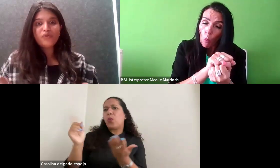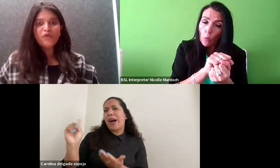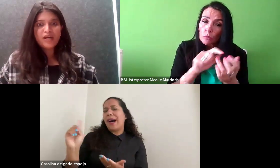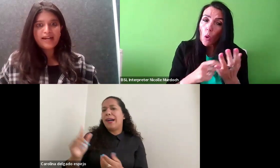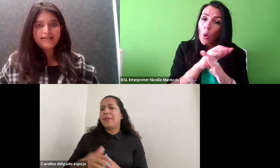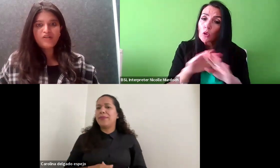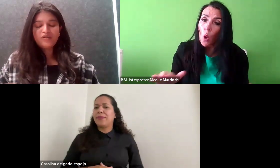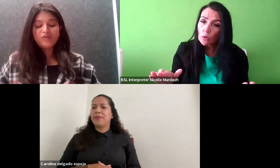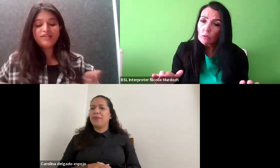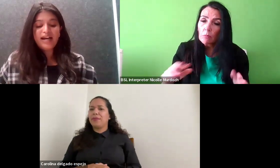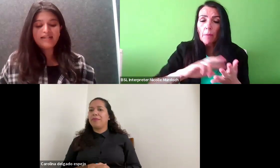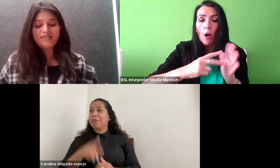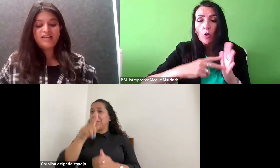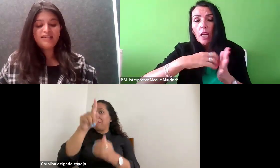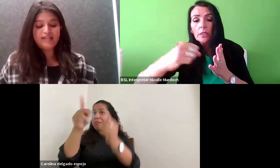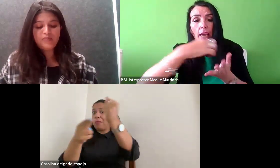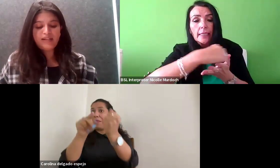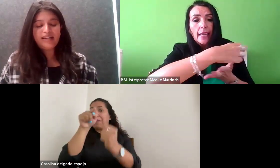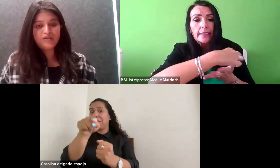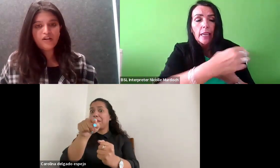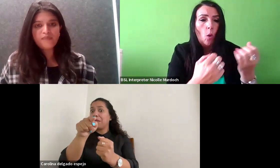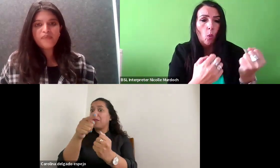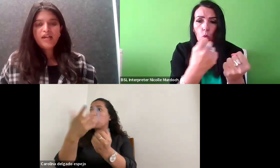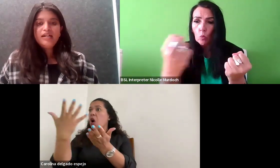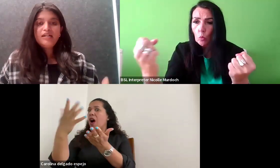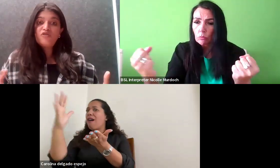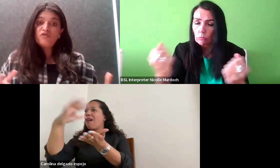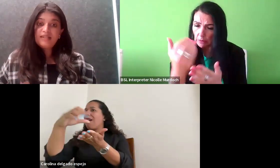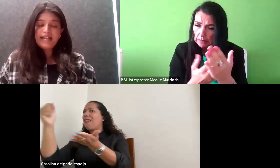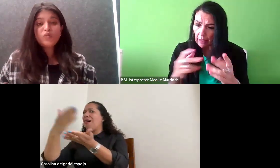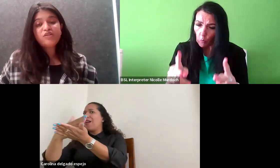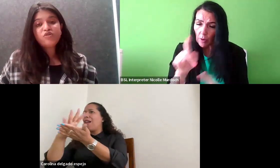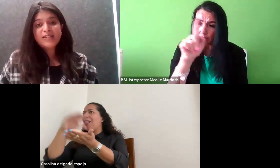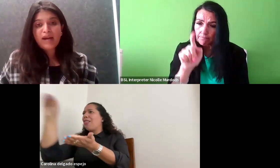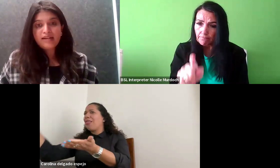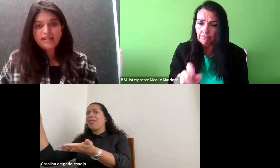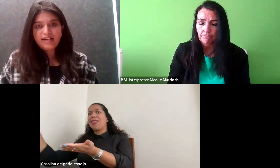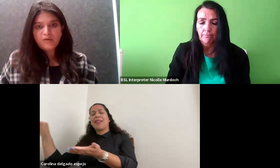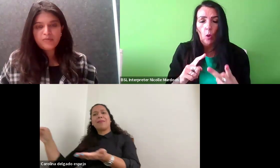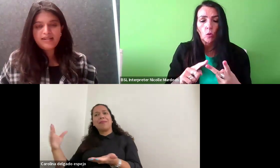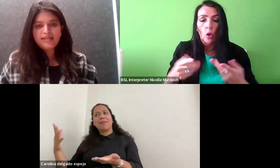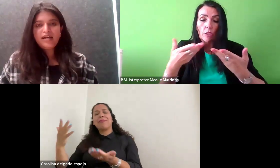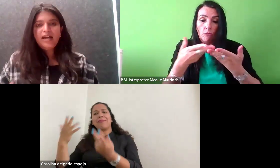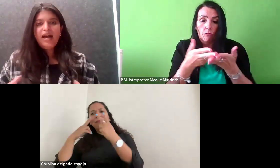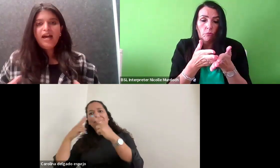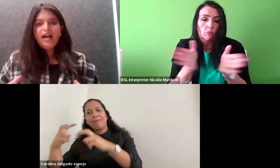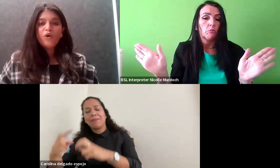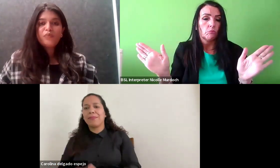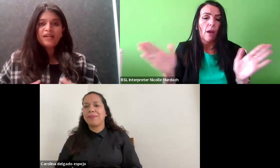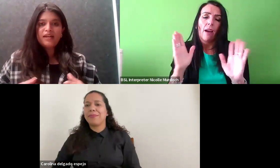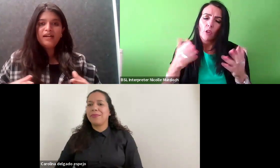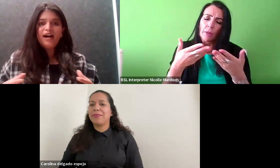on, or the organizations or societies that data is being collected on? The second one is transparency and accountability.